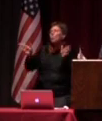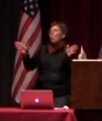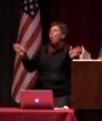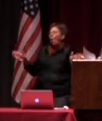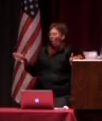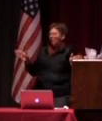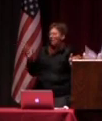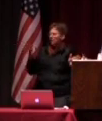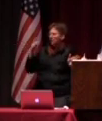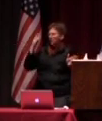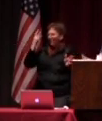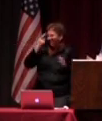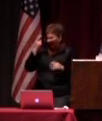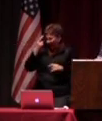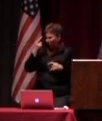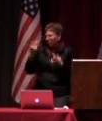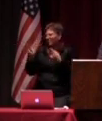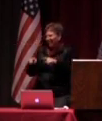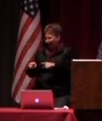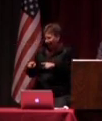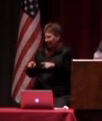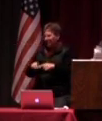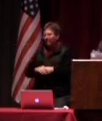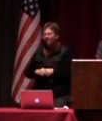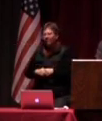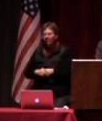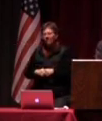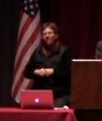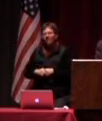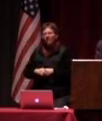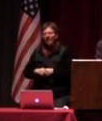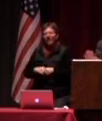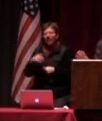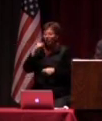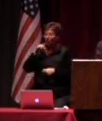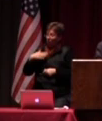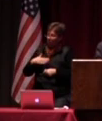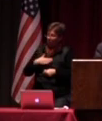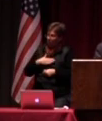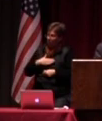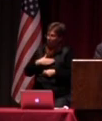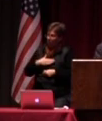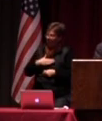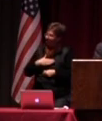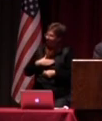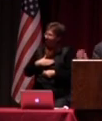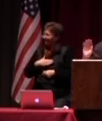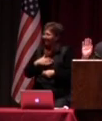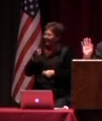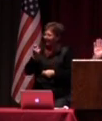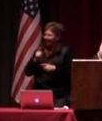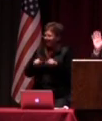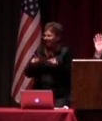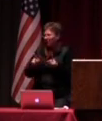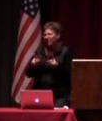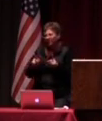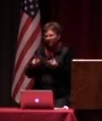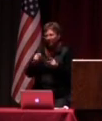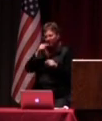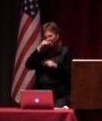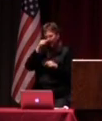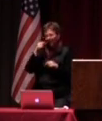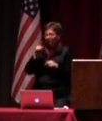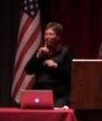which sweep along even the greatest of individuals. But when it comes to Napoleon, things are actually a bit different. Overall, I'd say that we divide